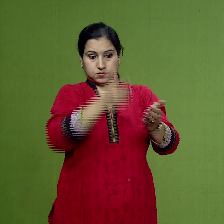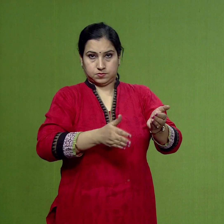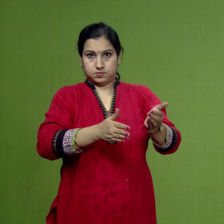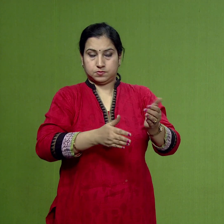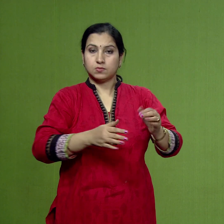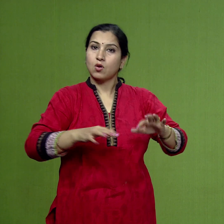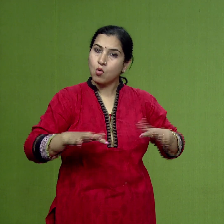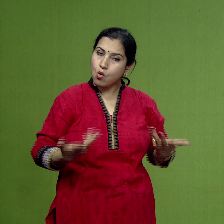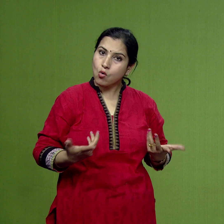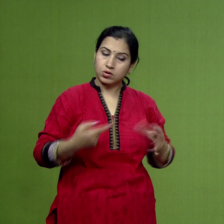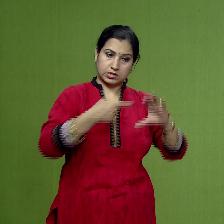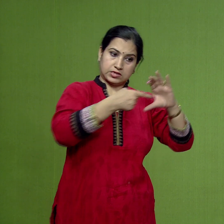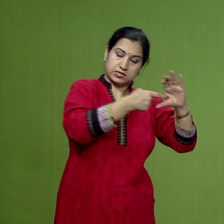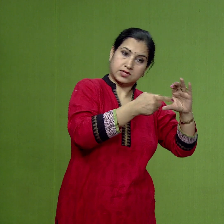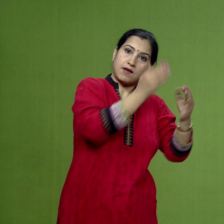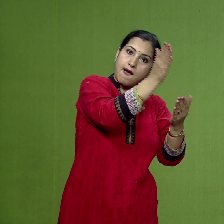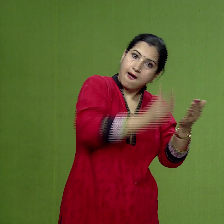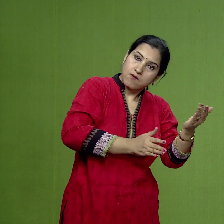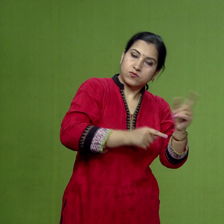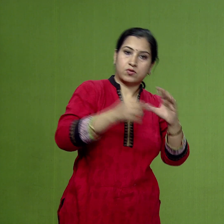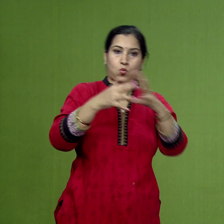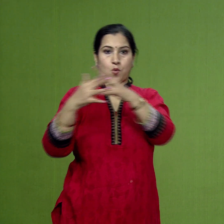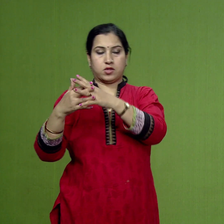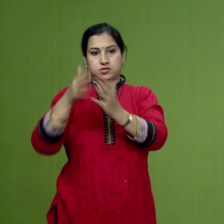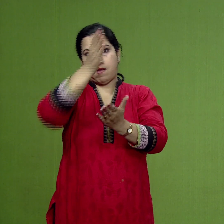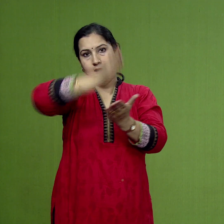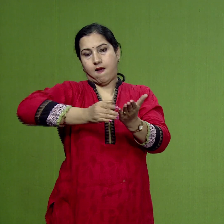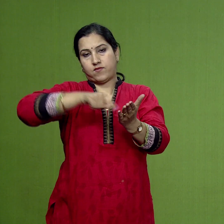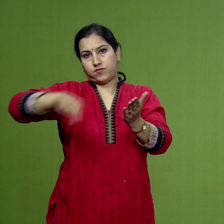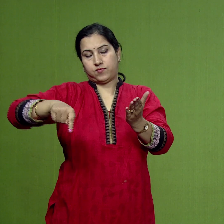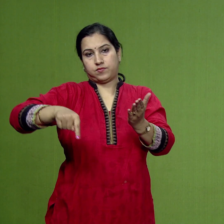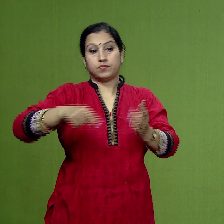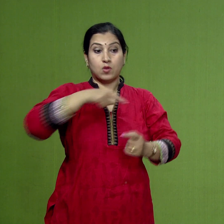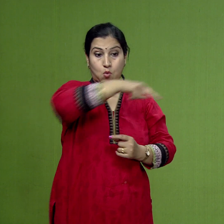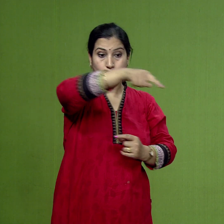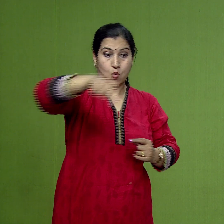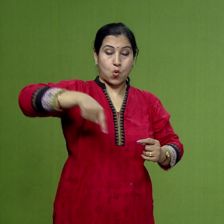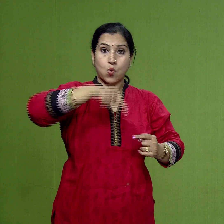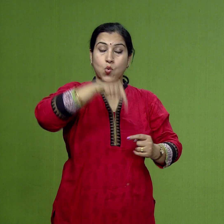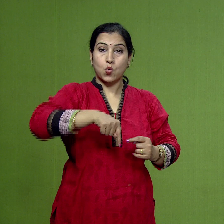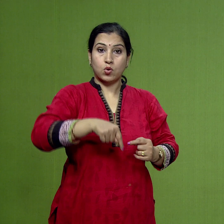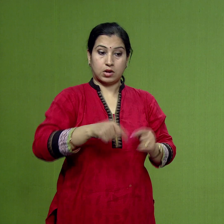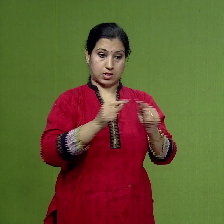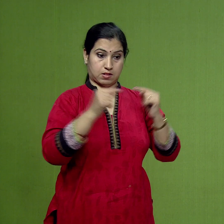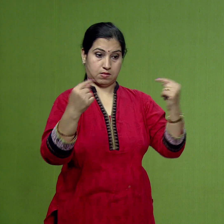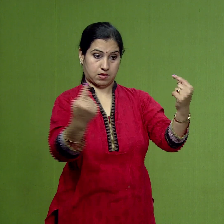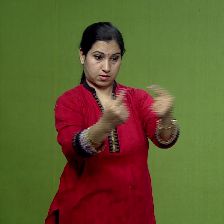or eastern and western hemispheres. All these other latitudes and longitudes